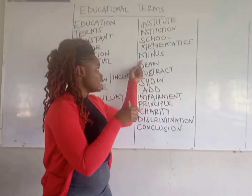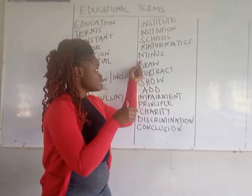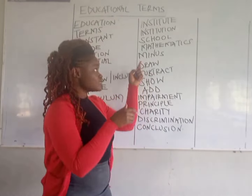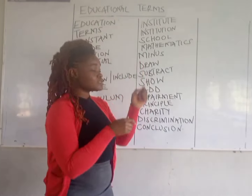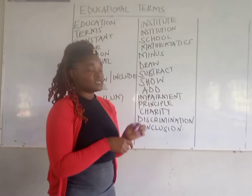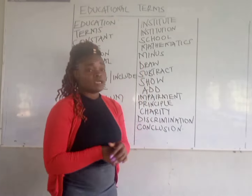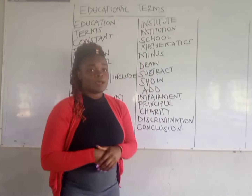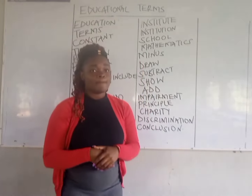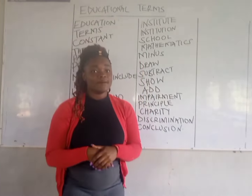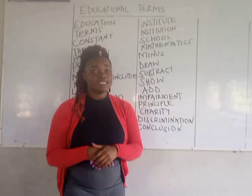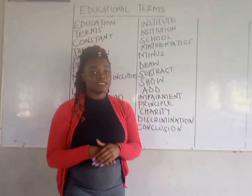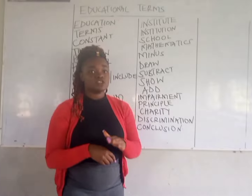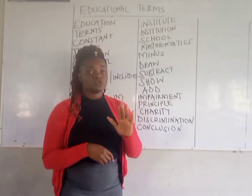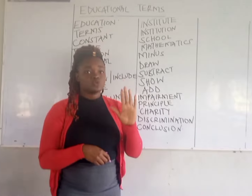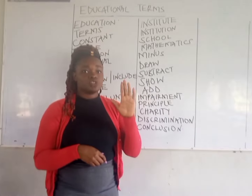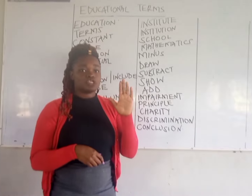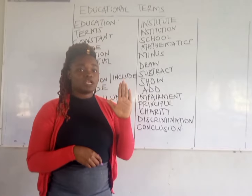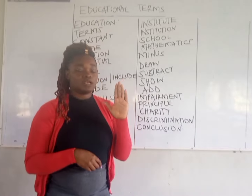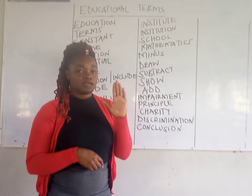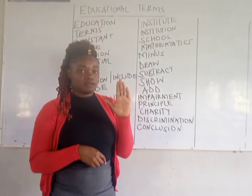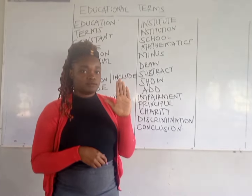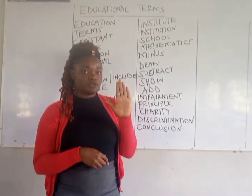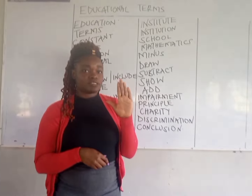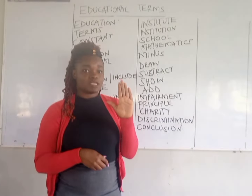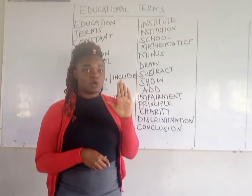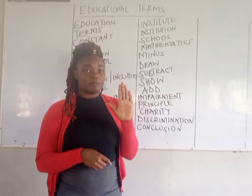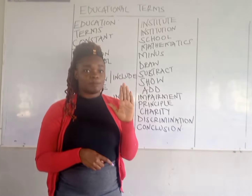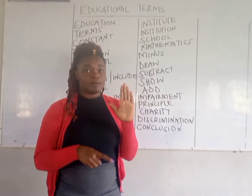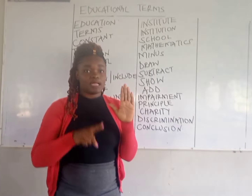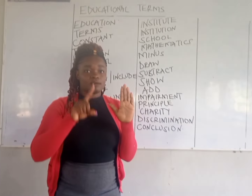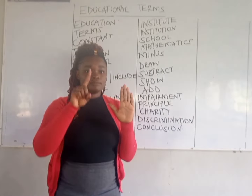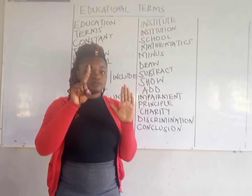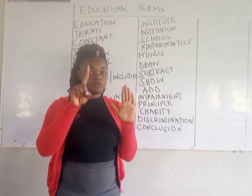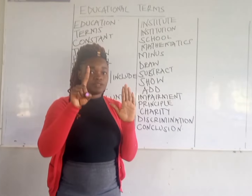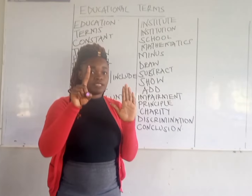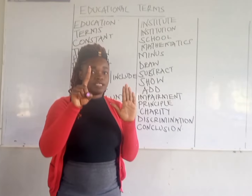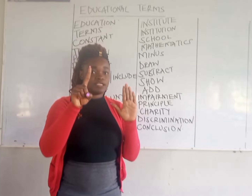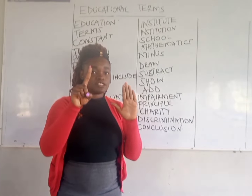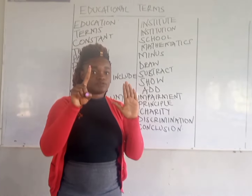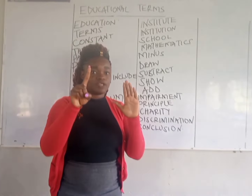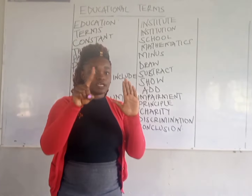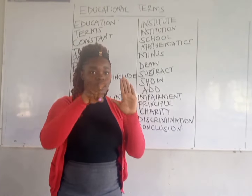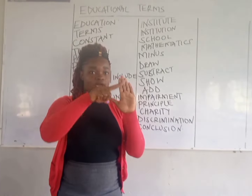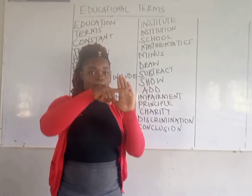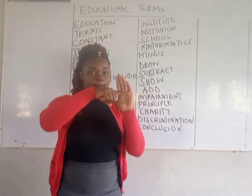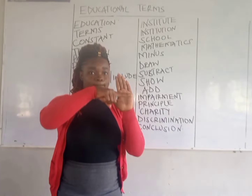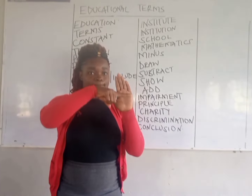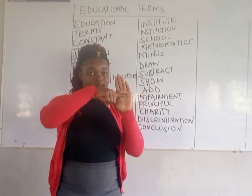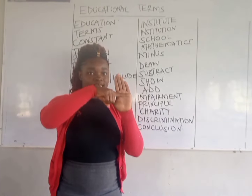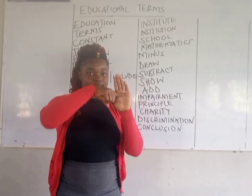minus. Minus, we shall use the open palm with the index finger. Minus.